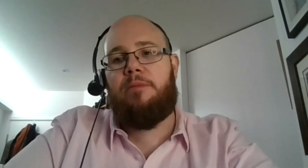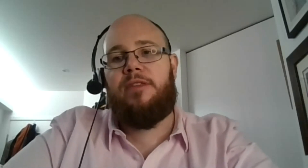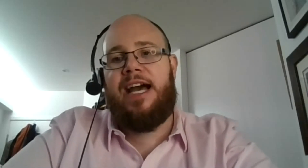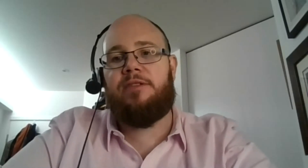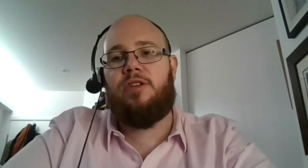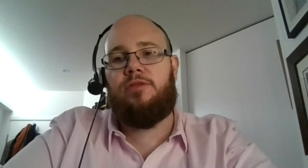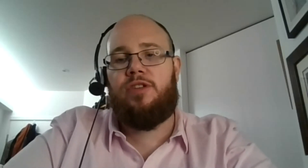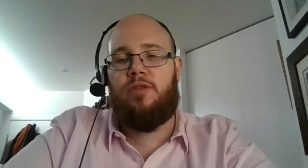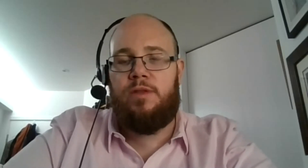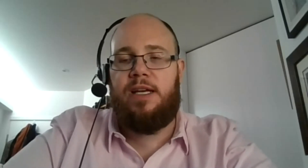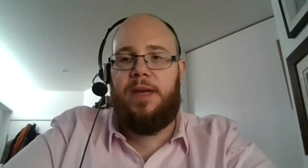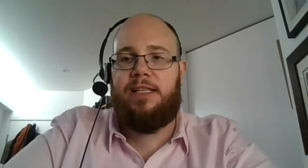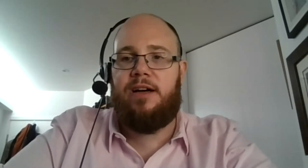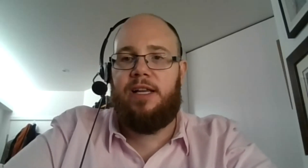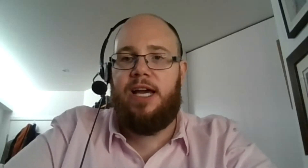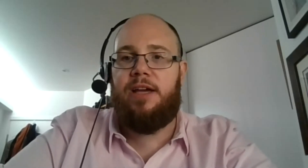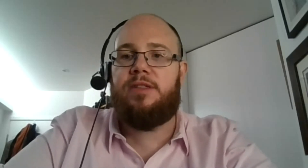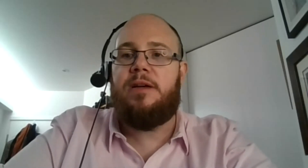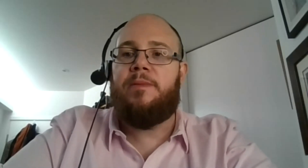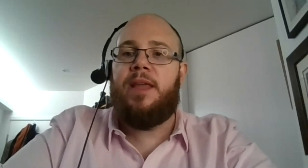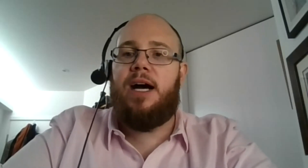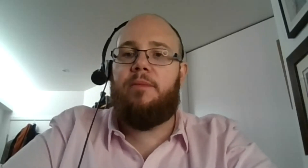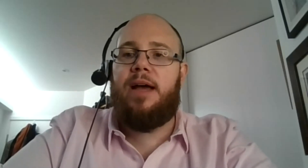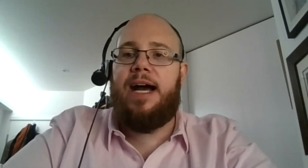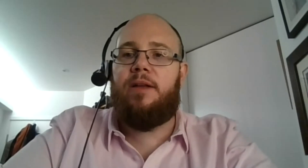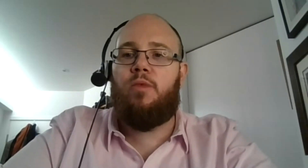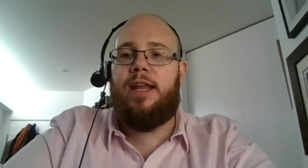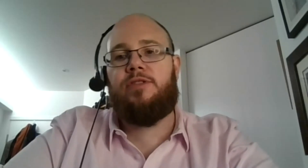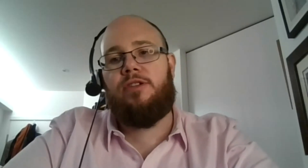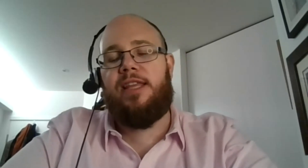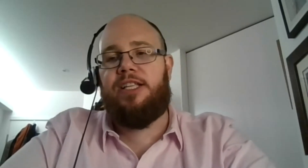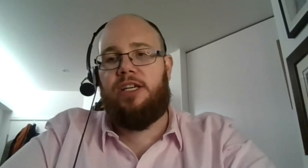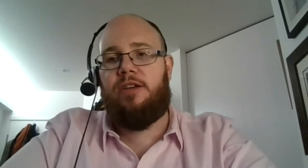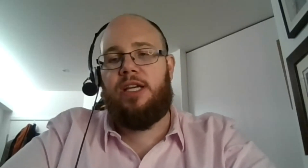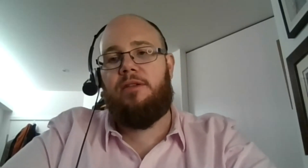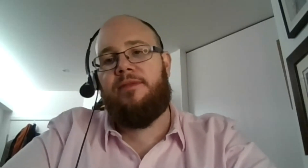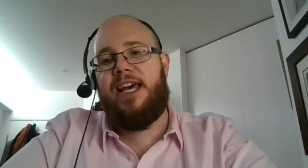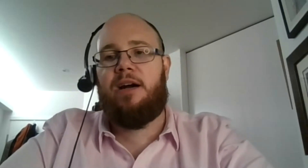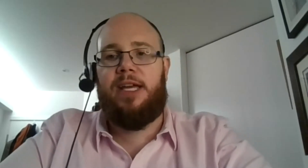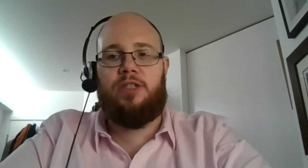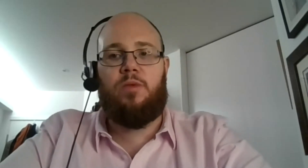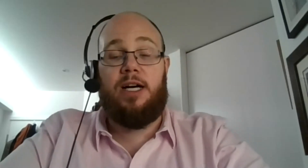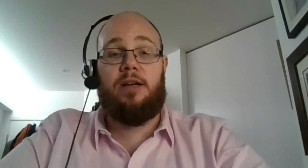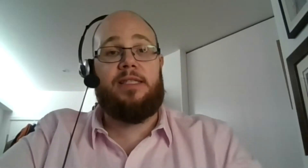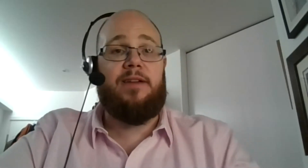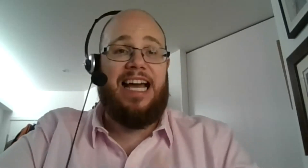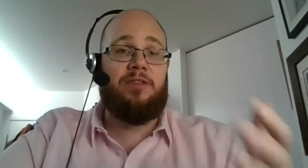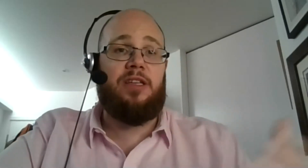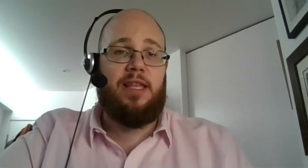the household also being diagnosed. And what else could they do? So if they're coming into work, because they're allowed to, they've